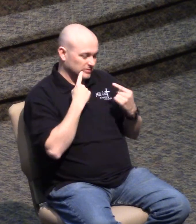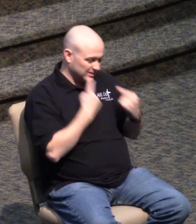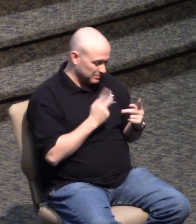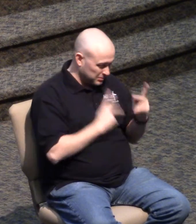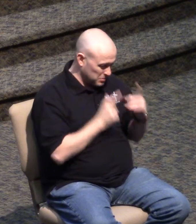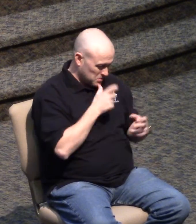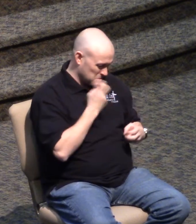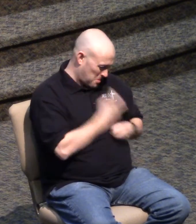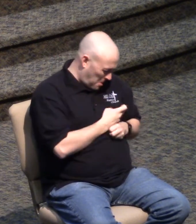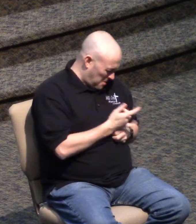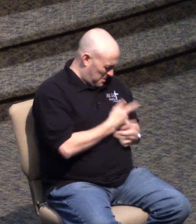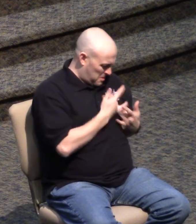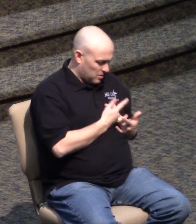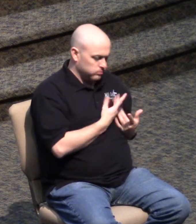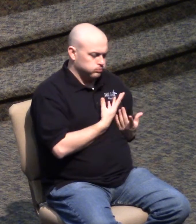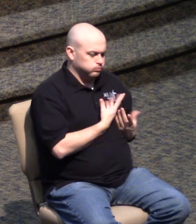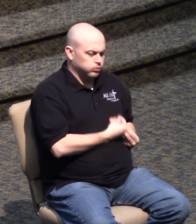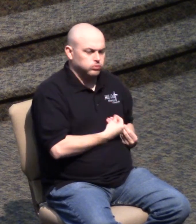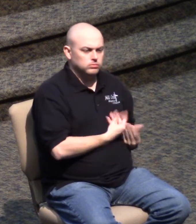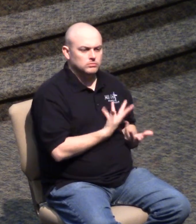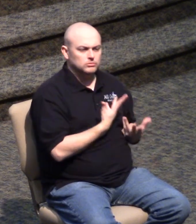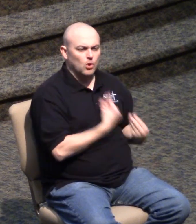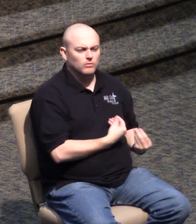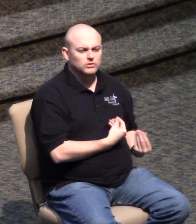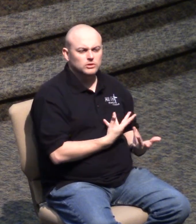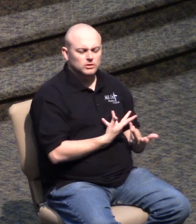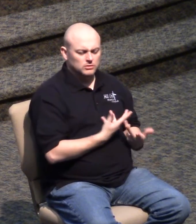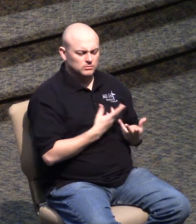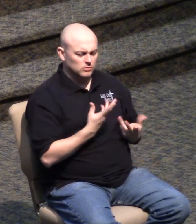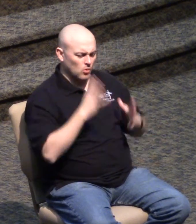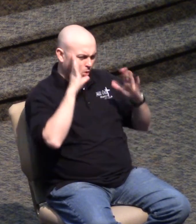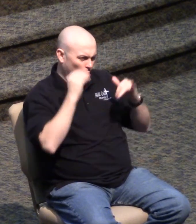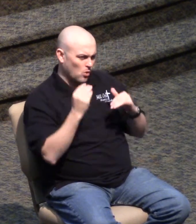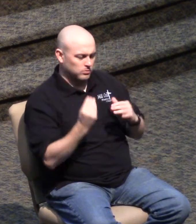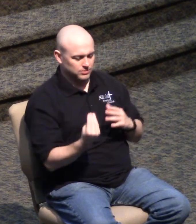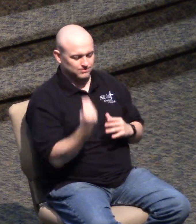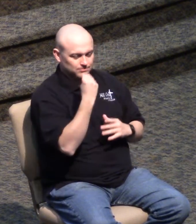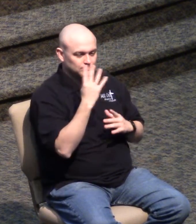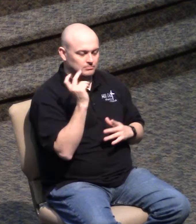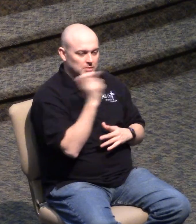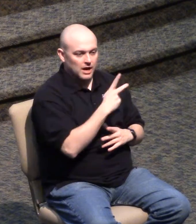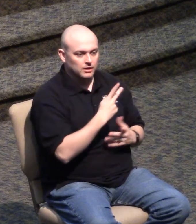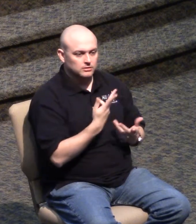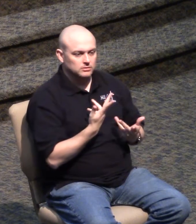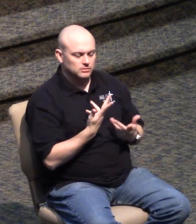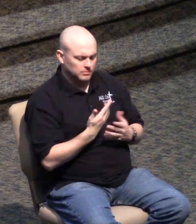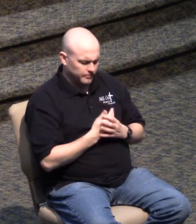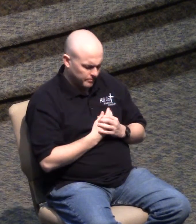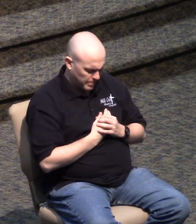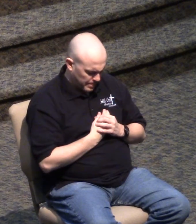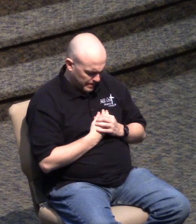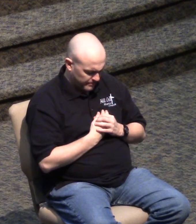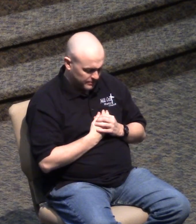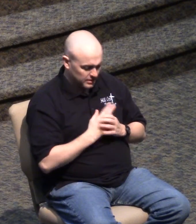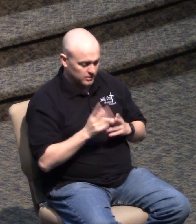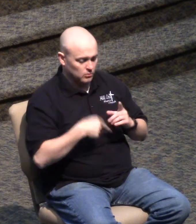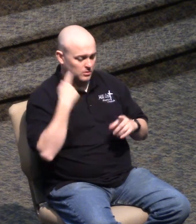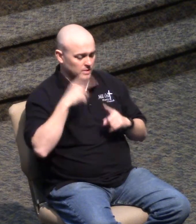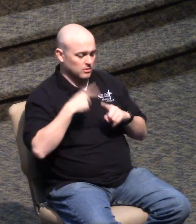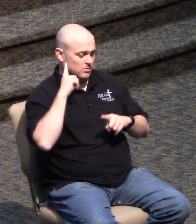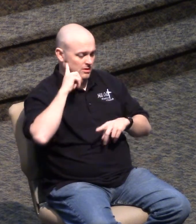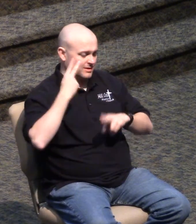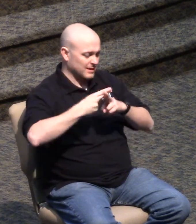men melted, the light of hope put back in the eyes of the hopeless. At the name